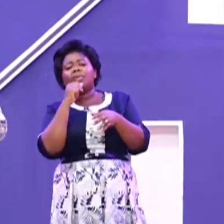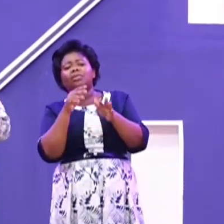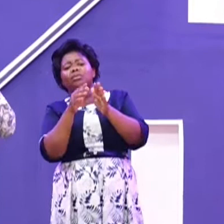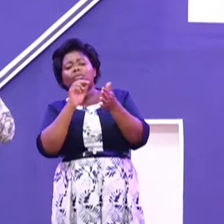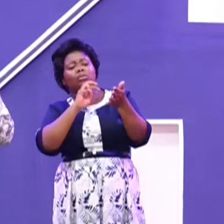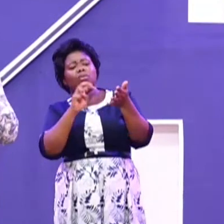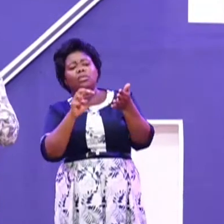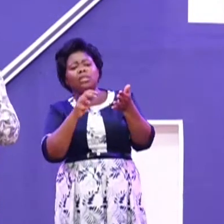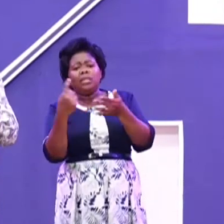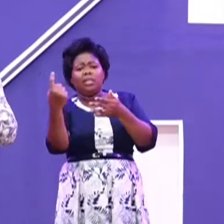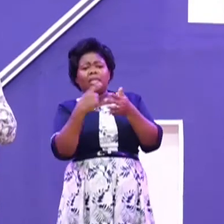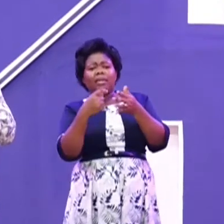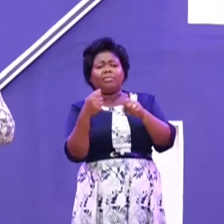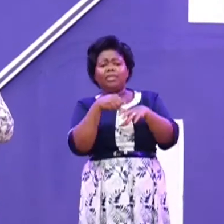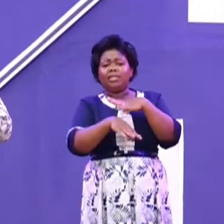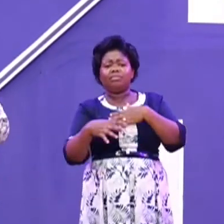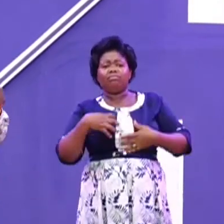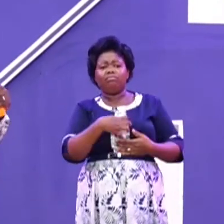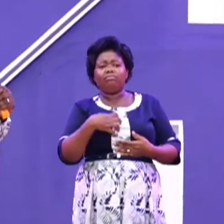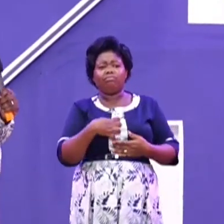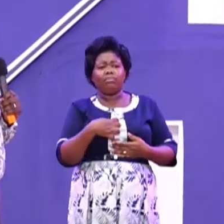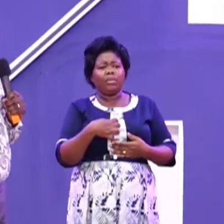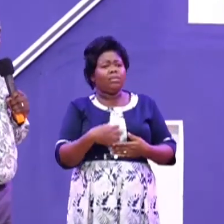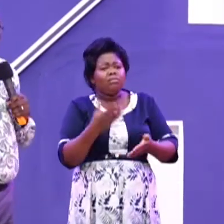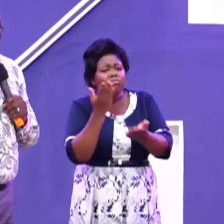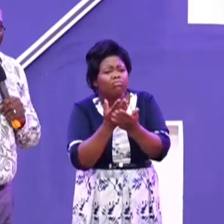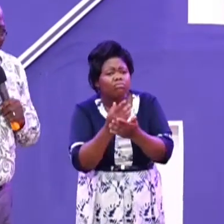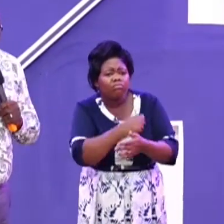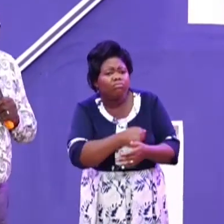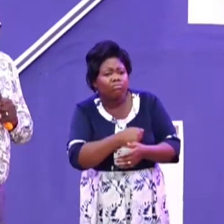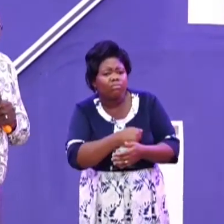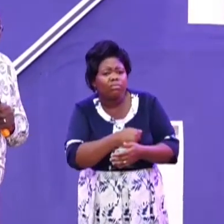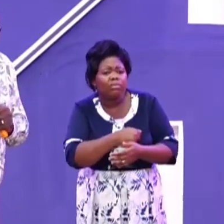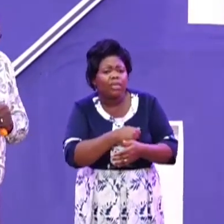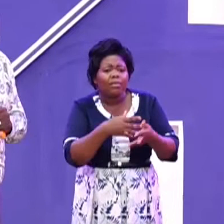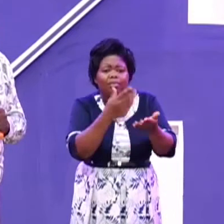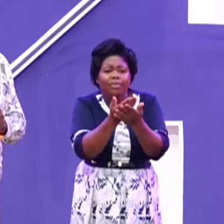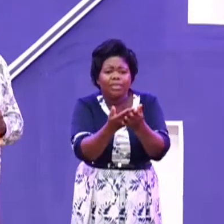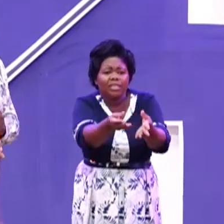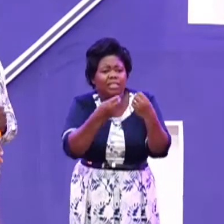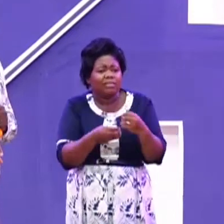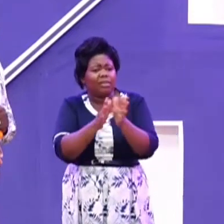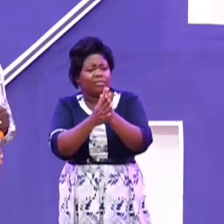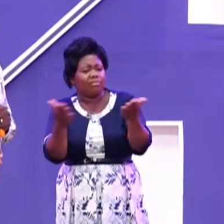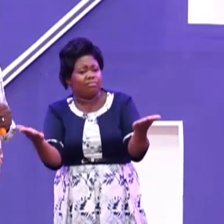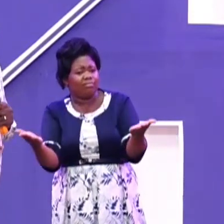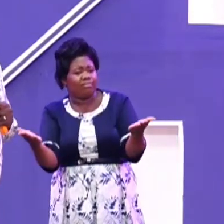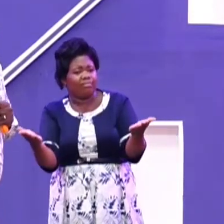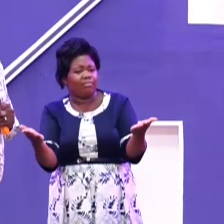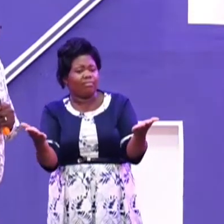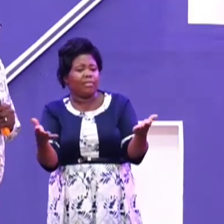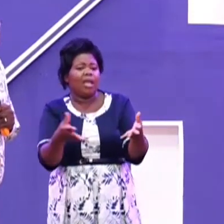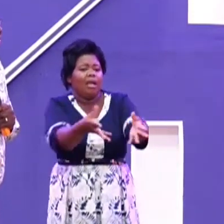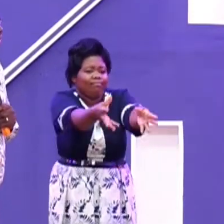reading. Najja mu bukambwe. And he came so rude. Excuse me. Told me, excuse me. Can I have that paper, please? Nsobola kuba anol paploro.